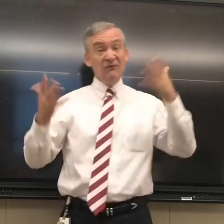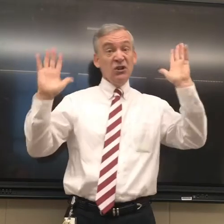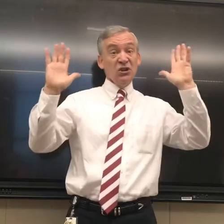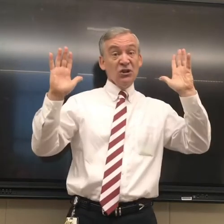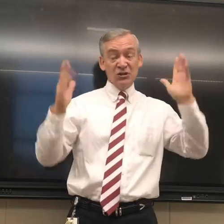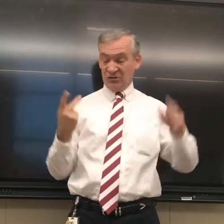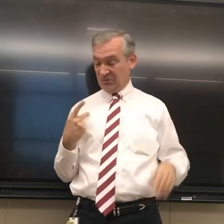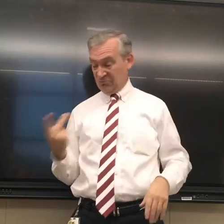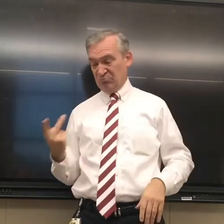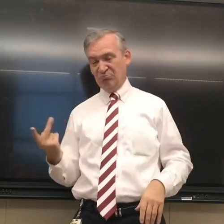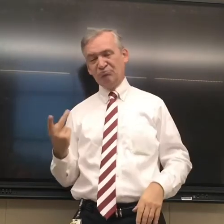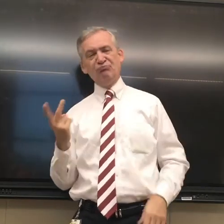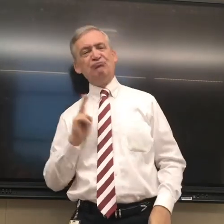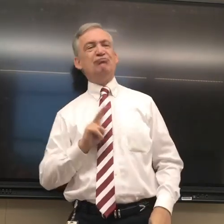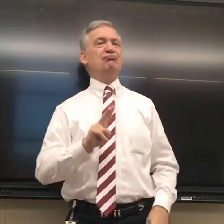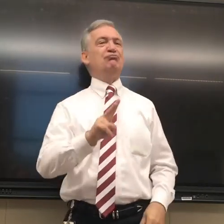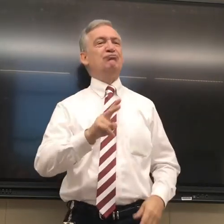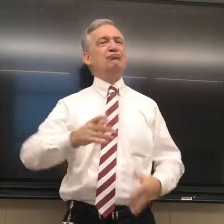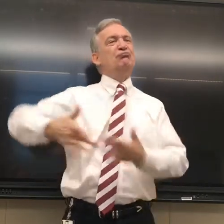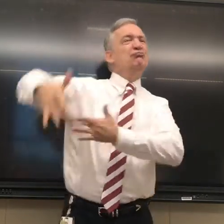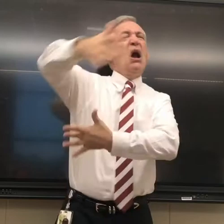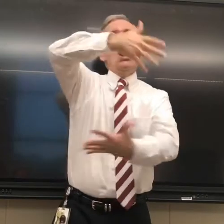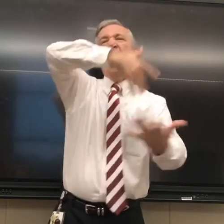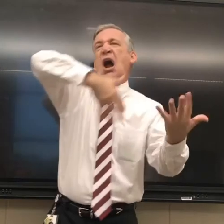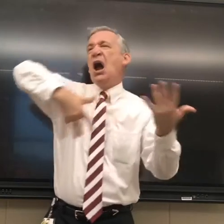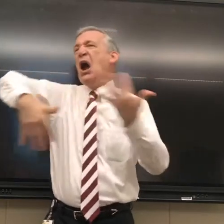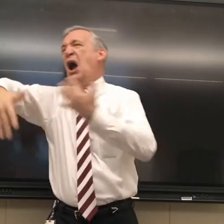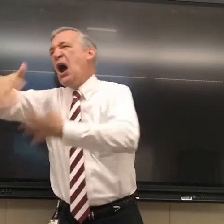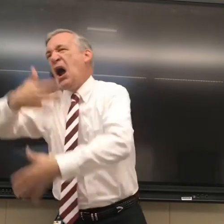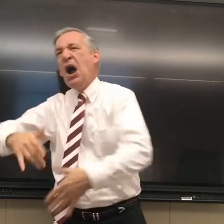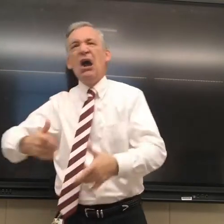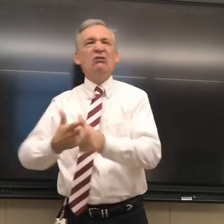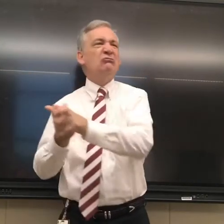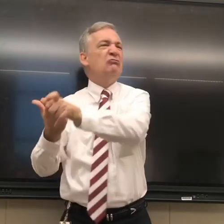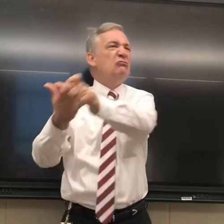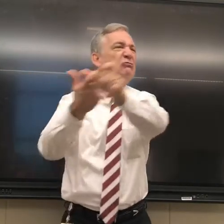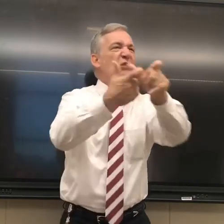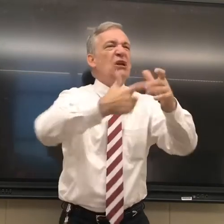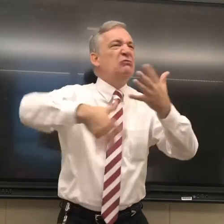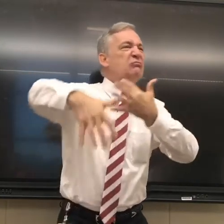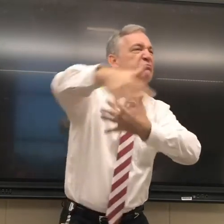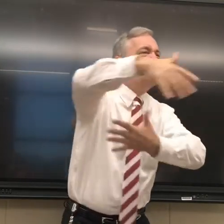sun with other children similarly situated.